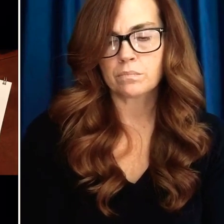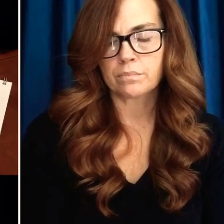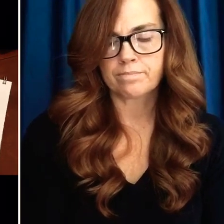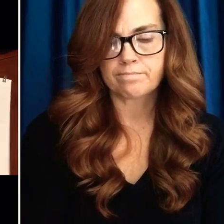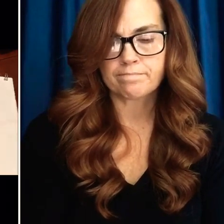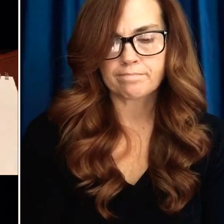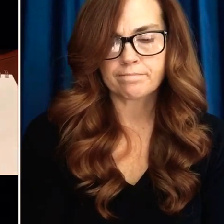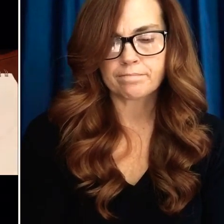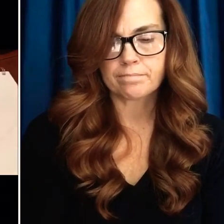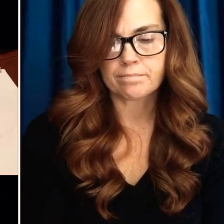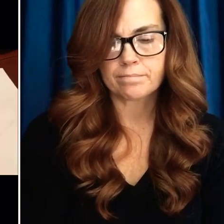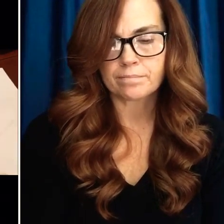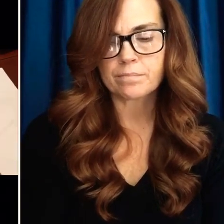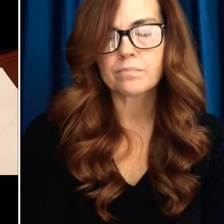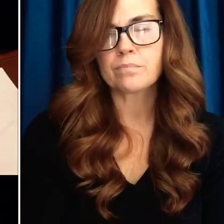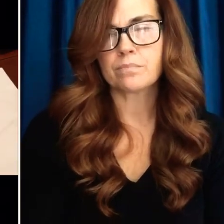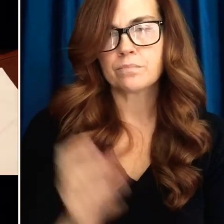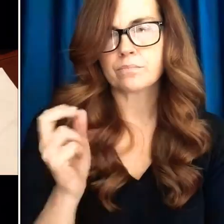Okay.